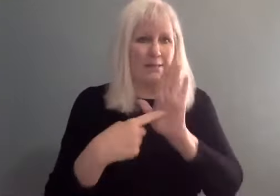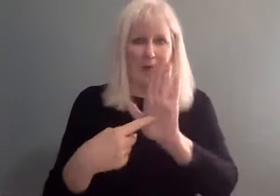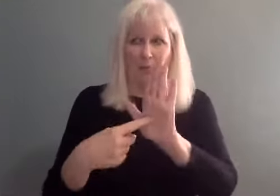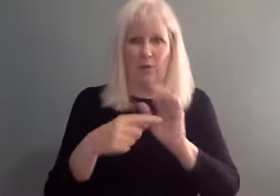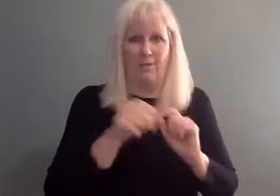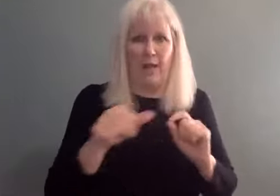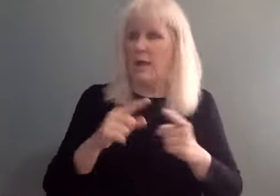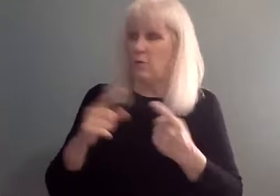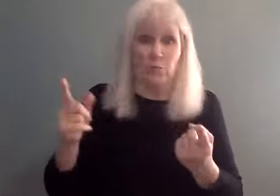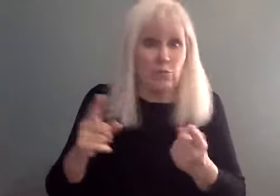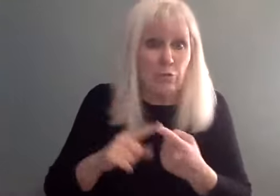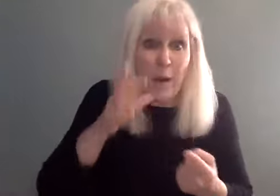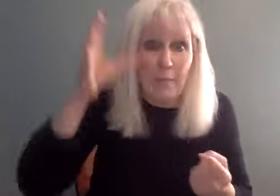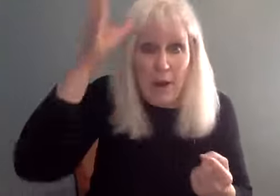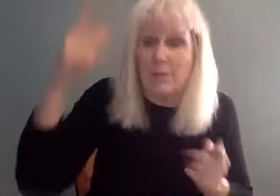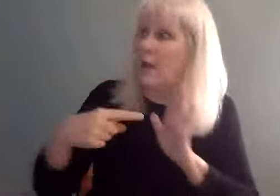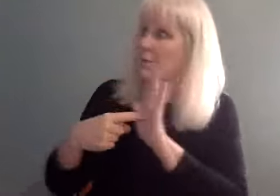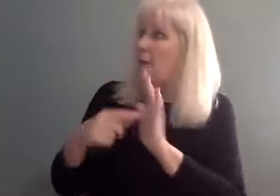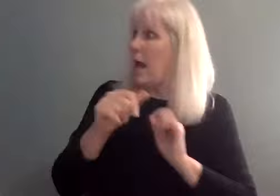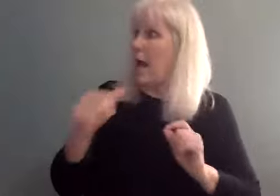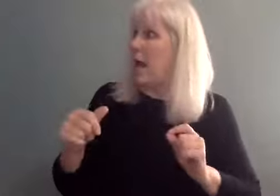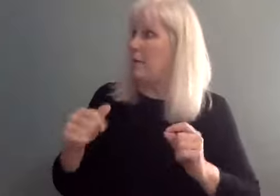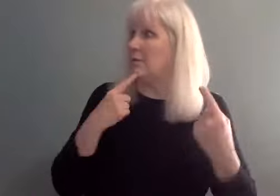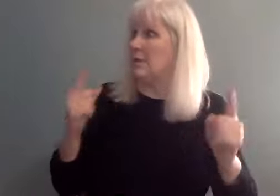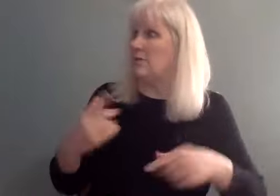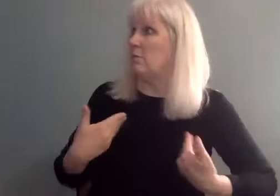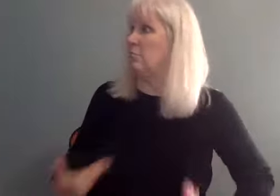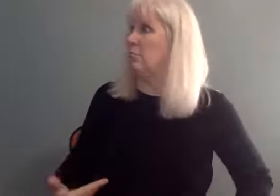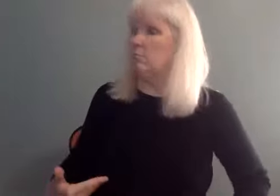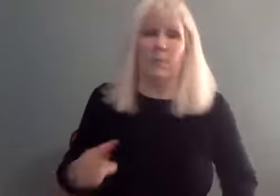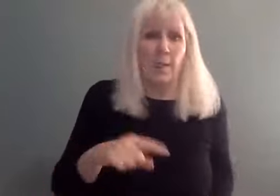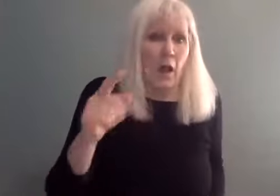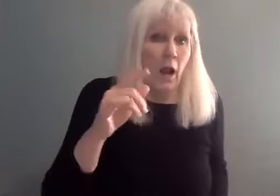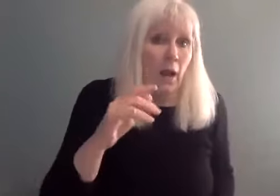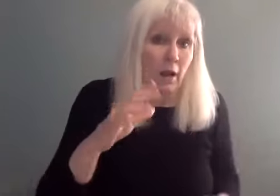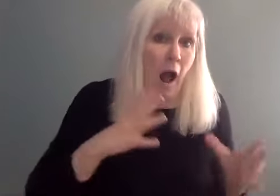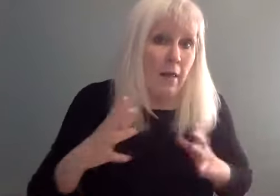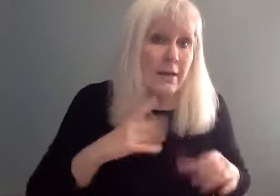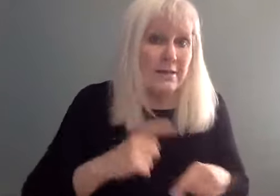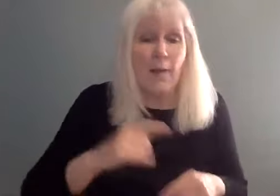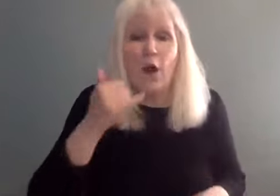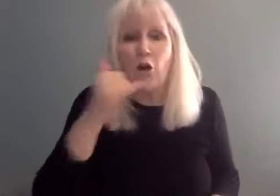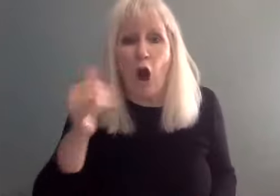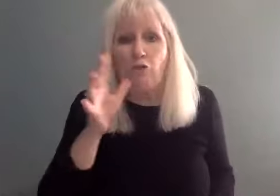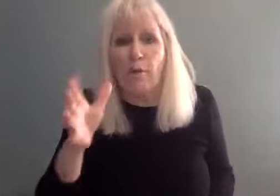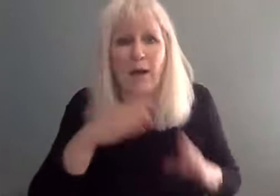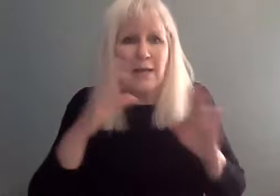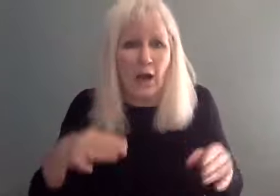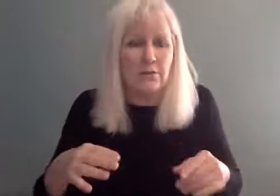that example to people that I would call home at the holidays at my grandma's house. And my brother said, my mother didn't know what AA was